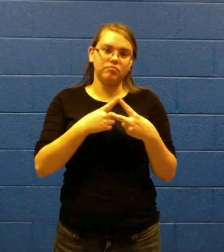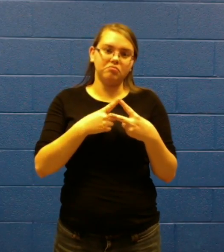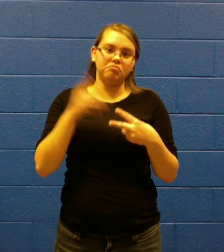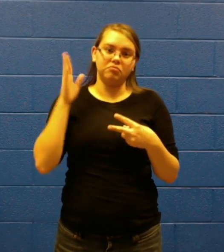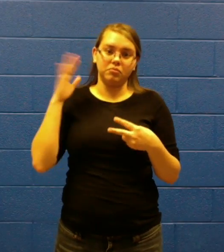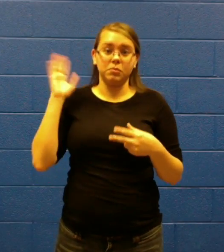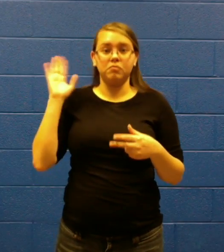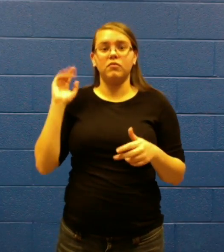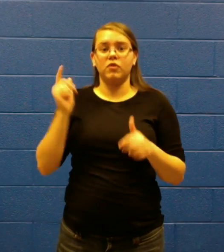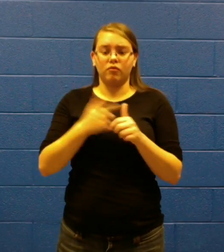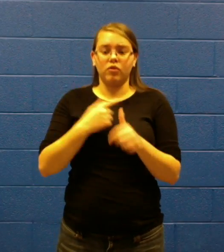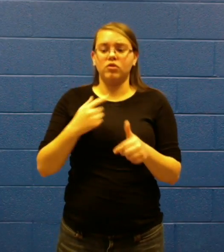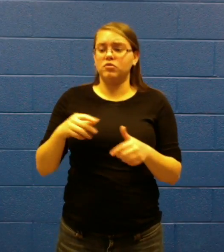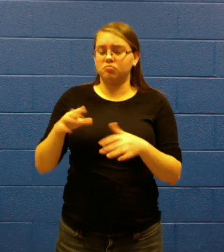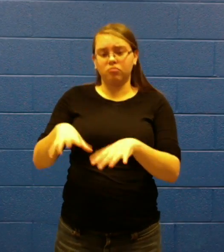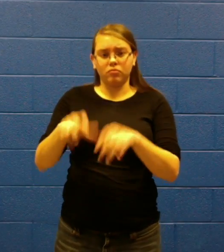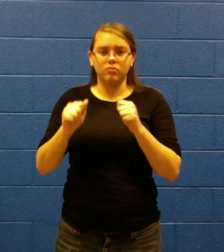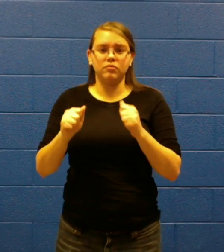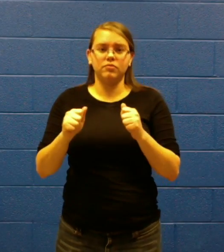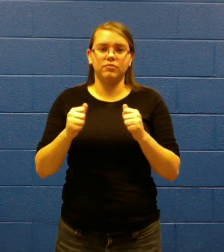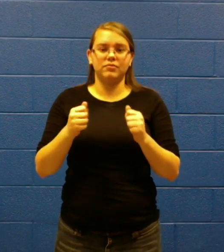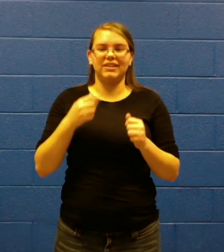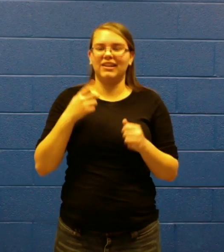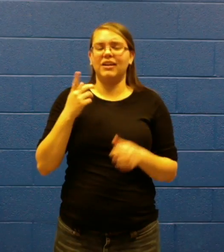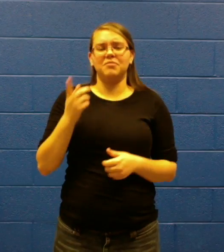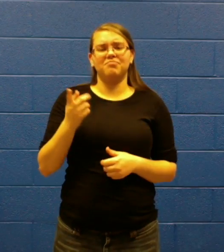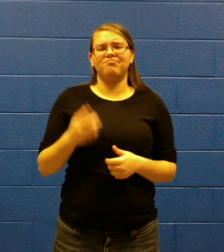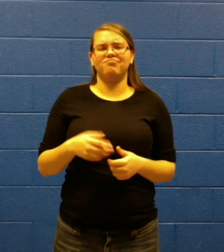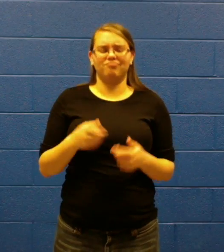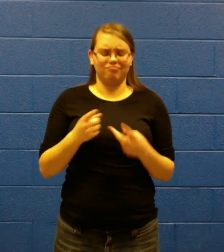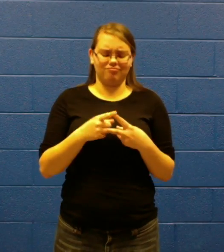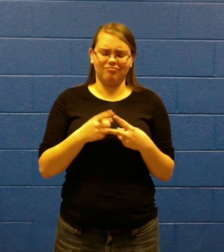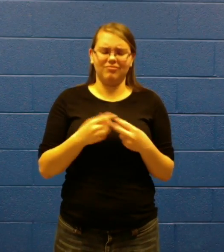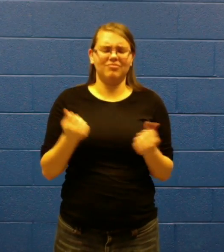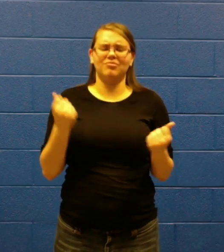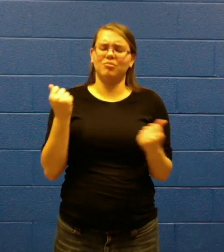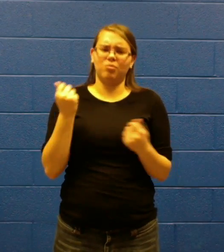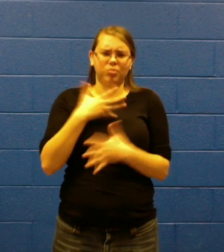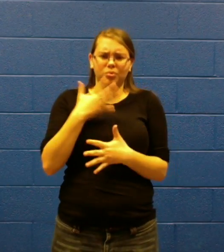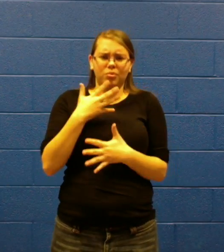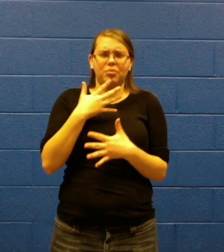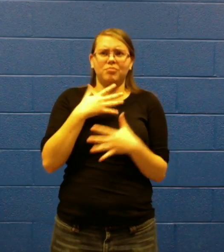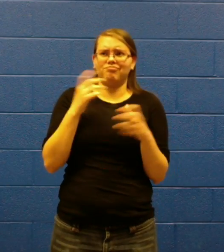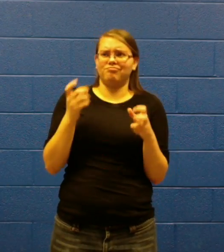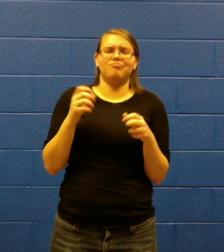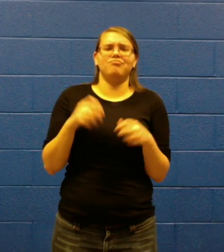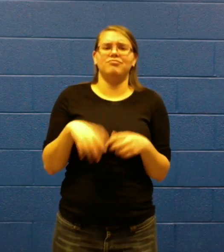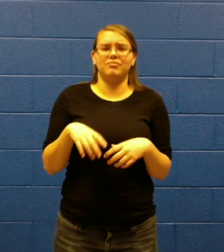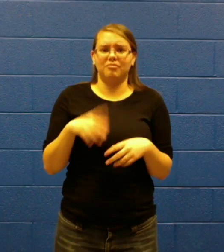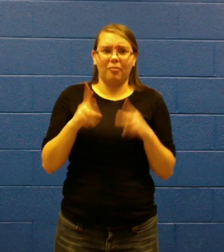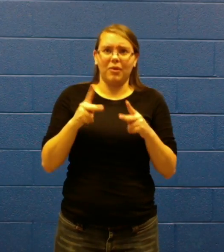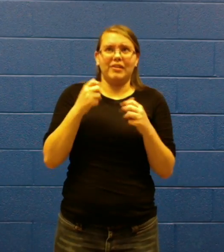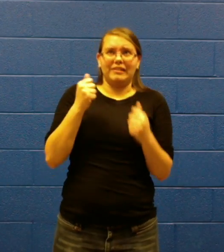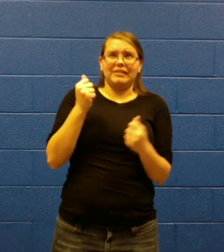of everyone except for the people in my family. So if a friend came into the house, he would just hide in